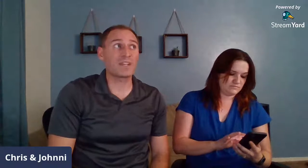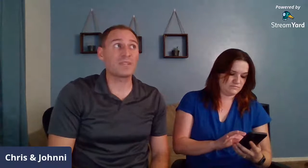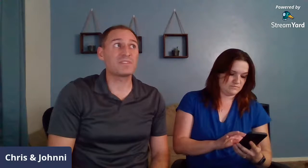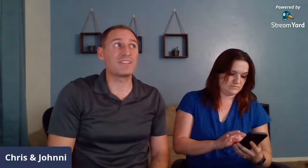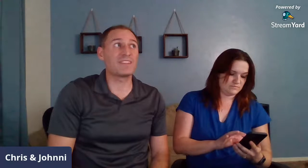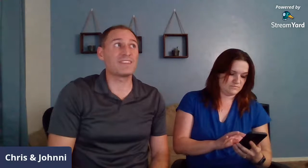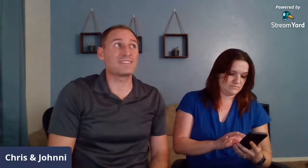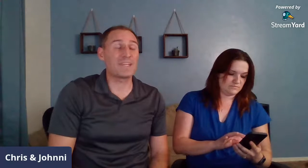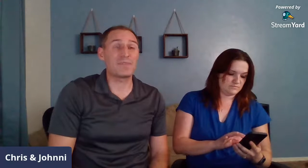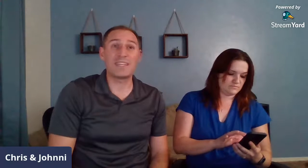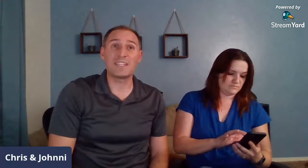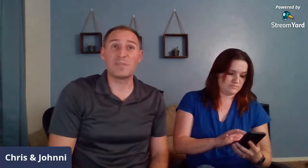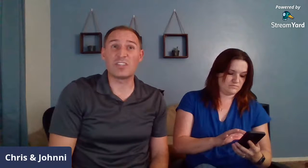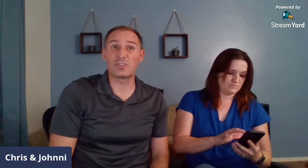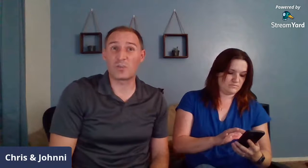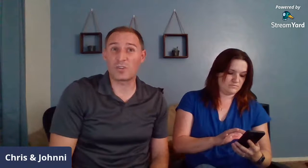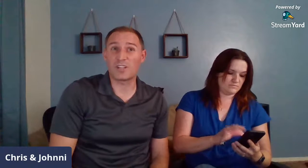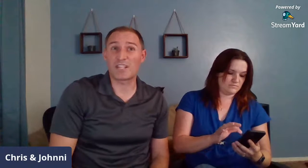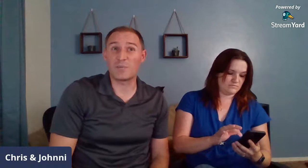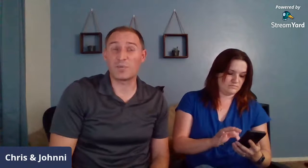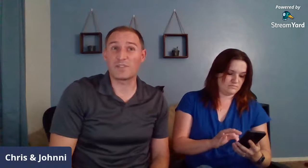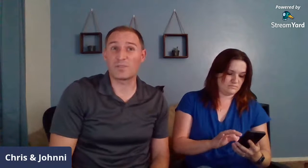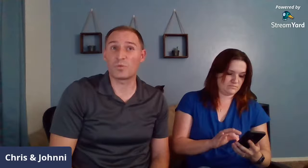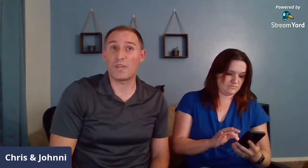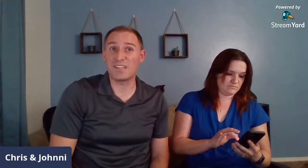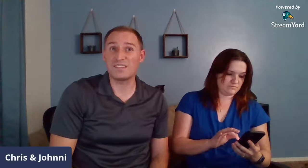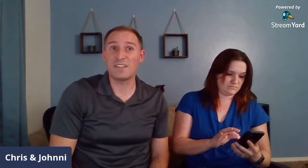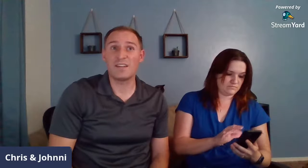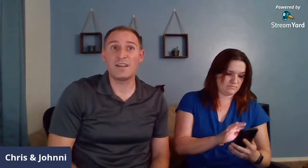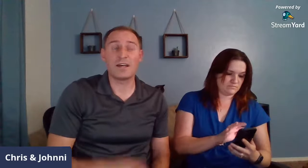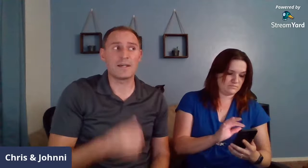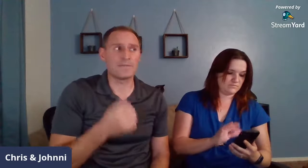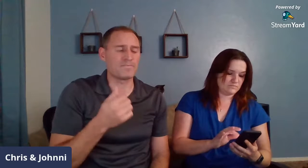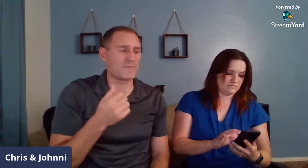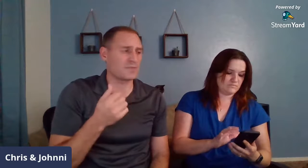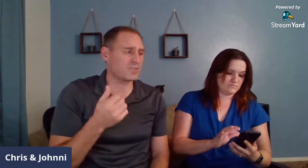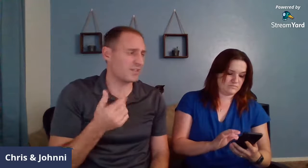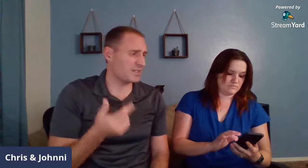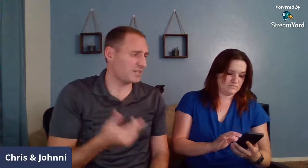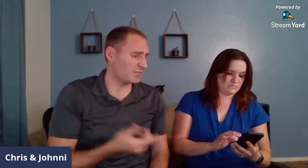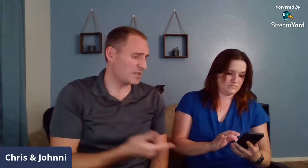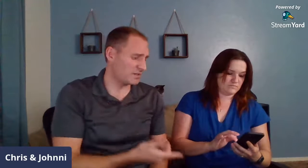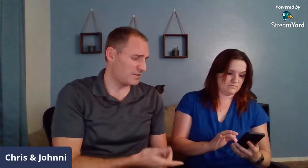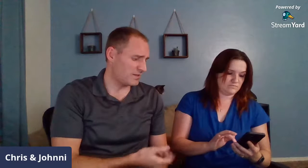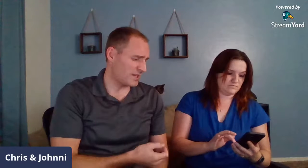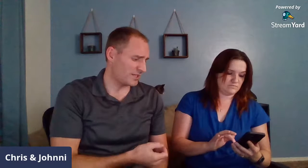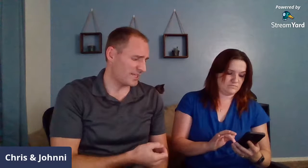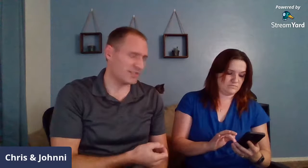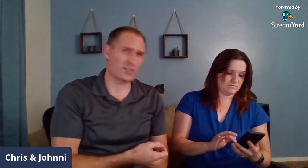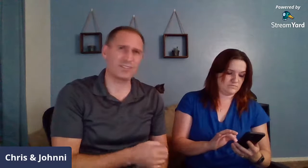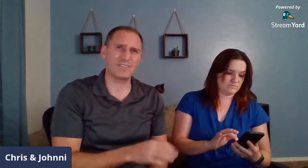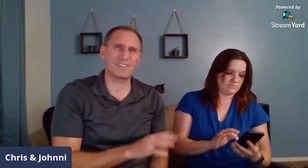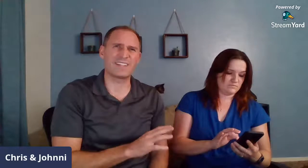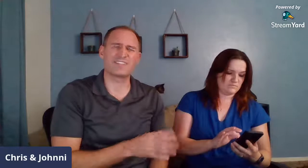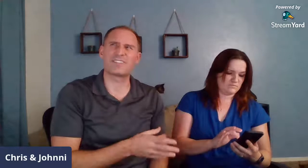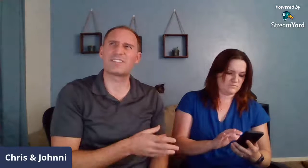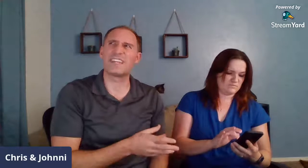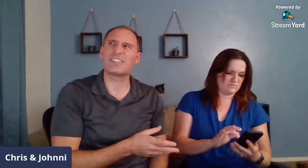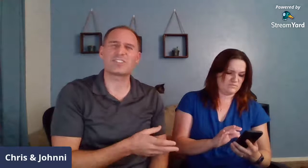sometimes the same thing can be interpreted a couple different ways. I'm trying to think of what there's a late